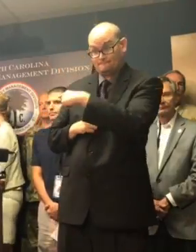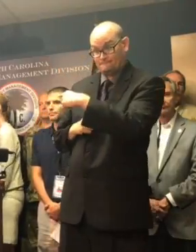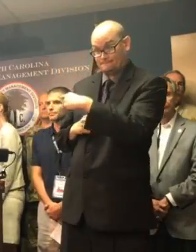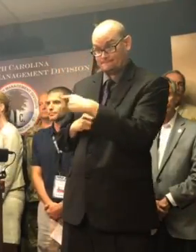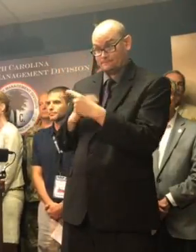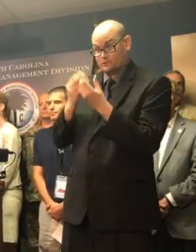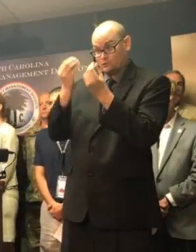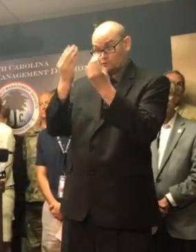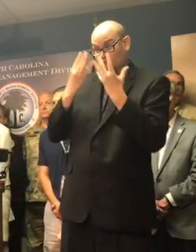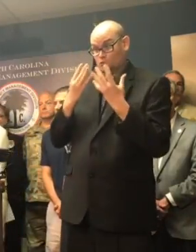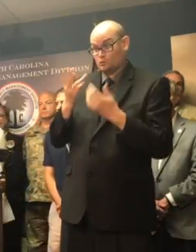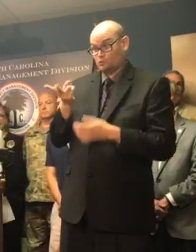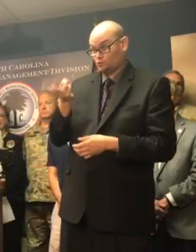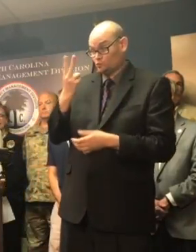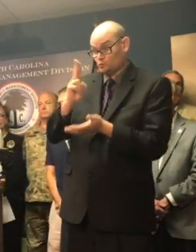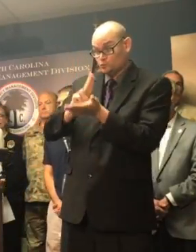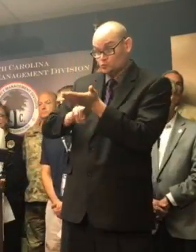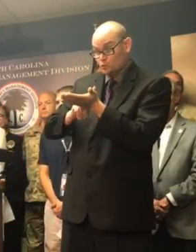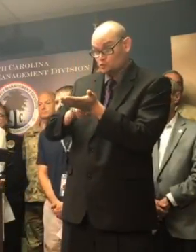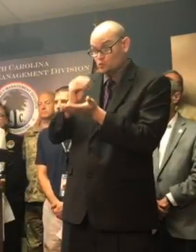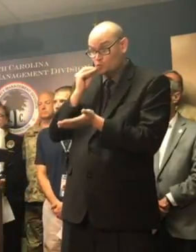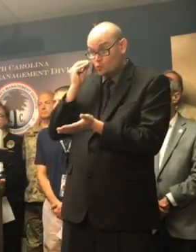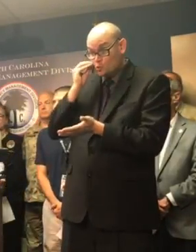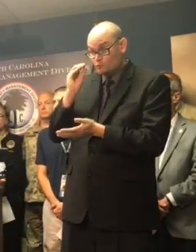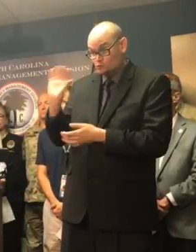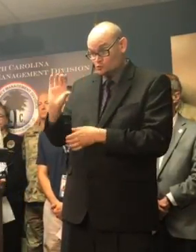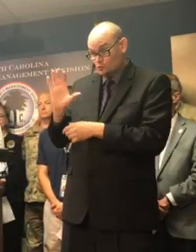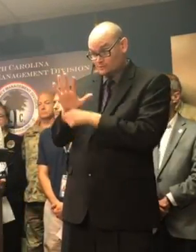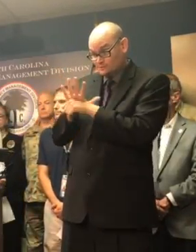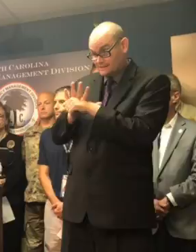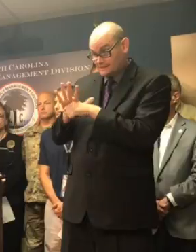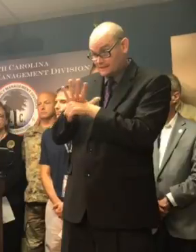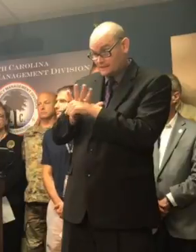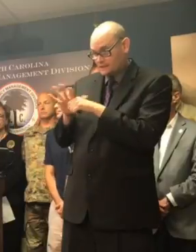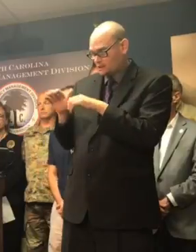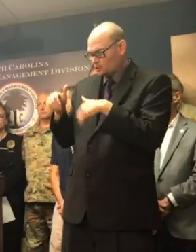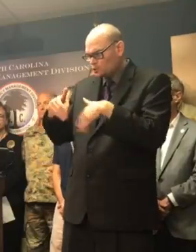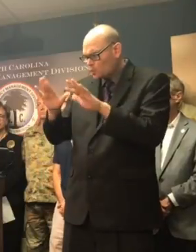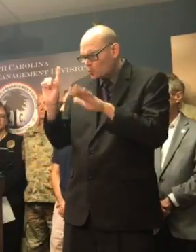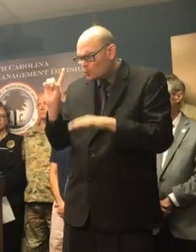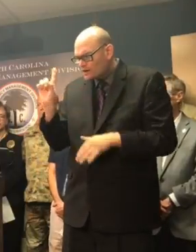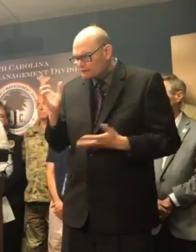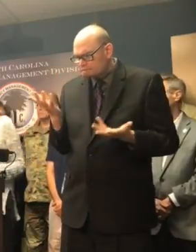the residents went to? Yes, I